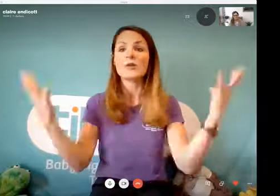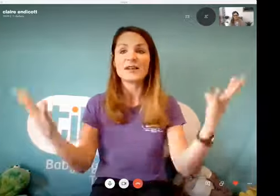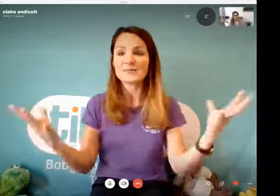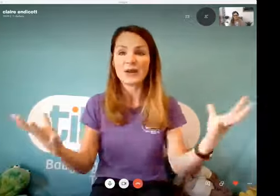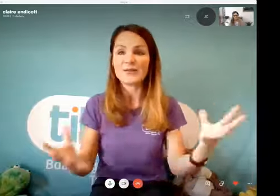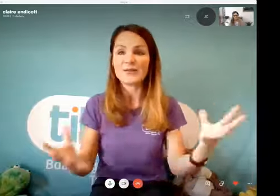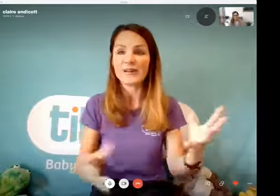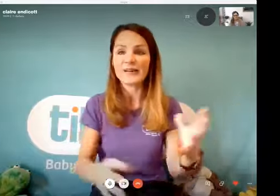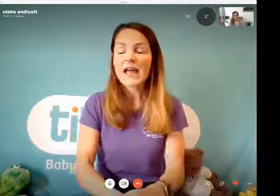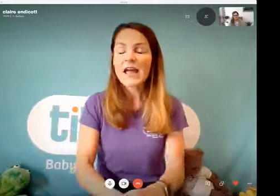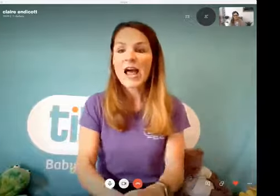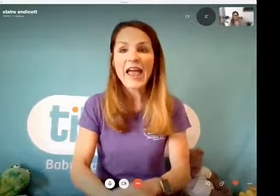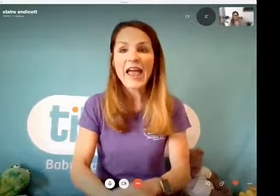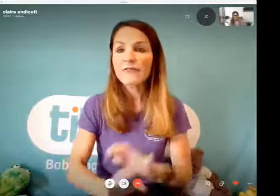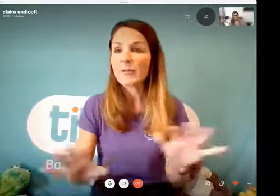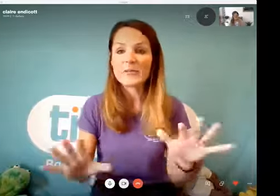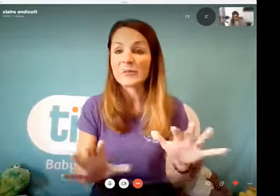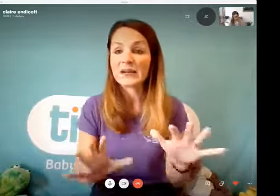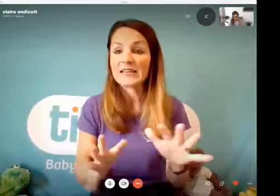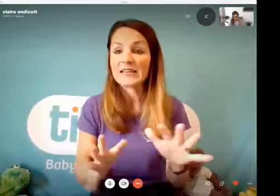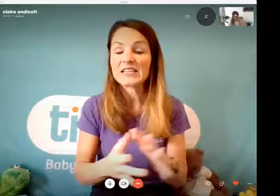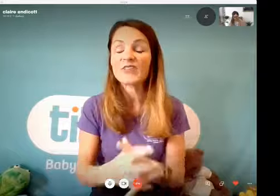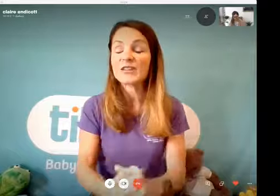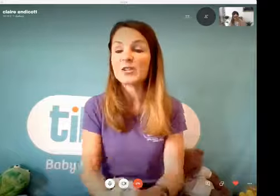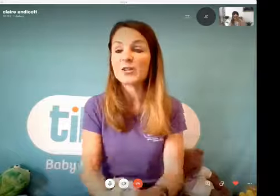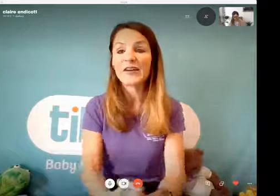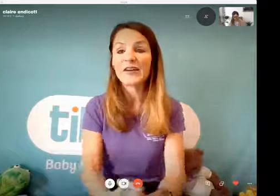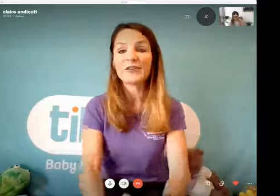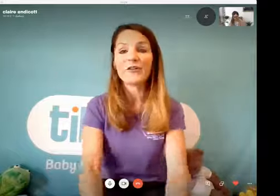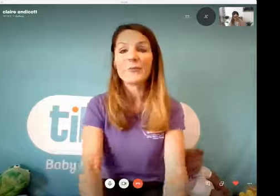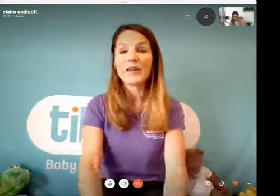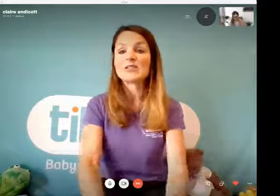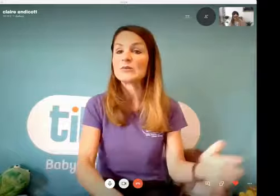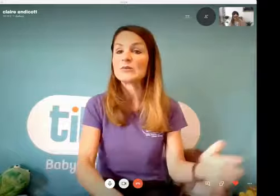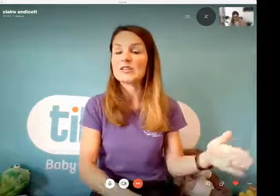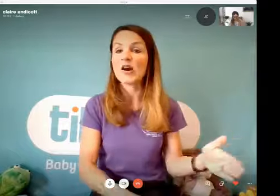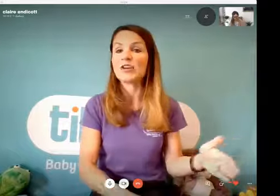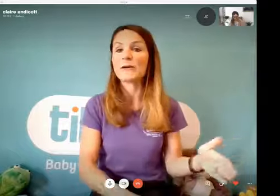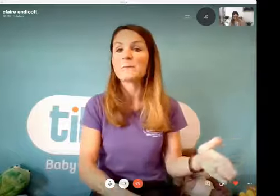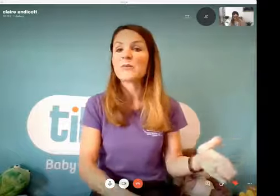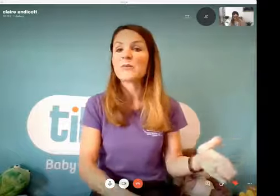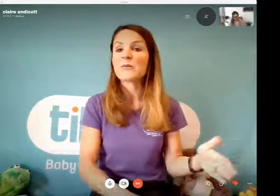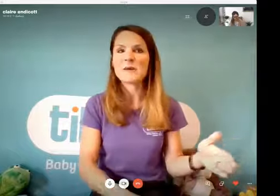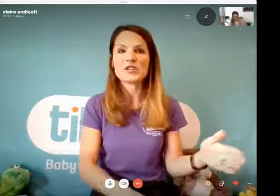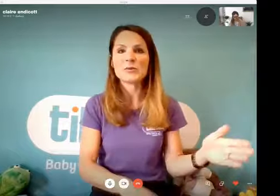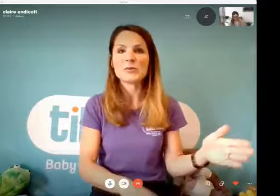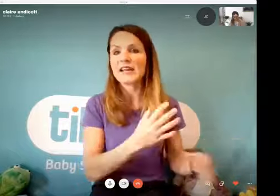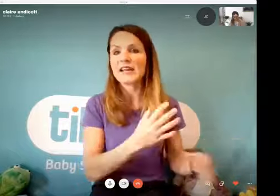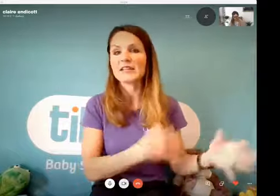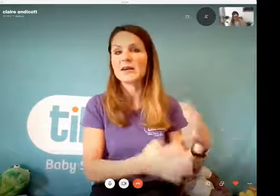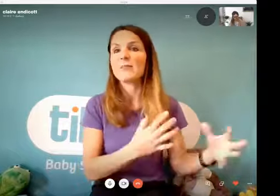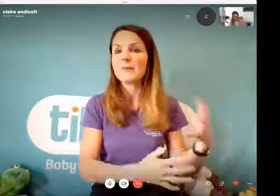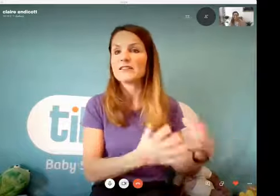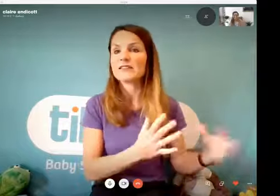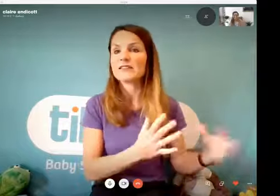exploded. Every baby is completely different. I do have a lot of babies who start young, especially with their second-time babies, so they're starting to sign